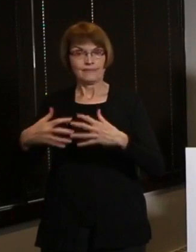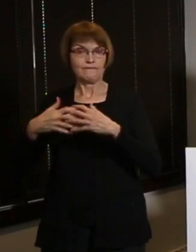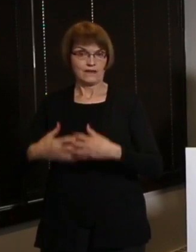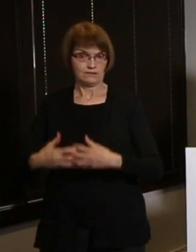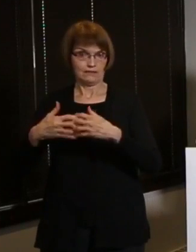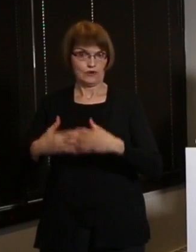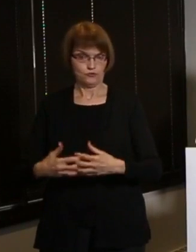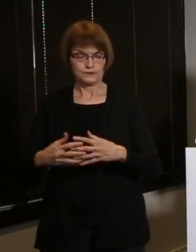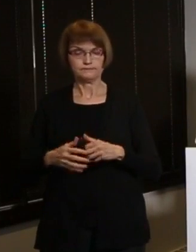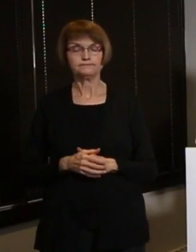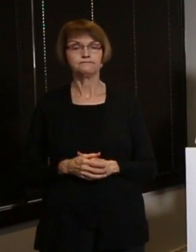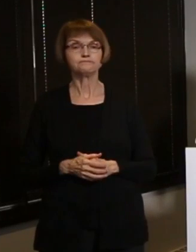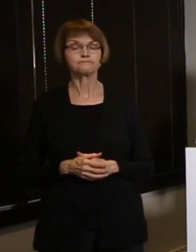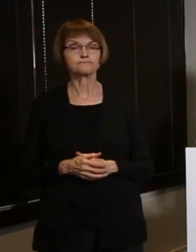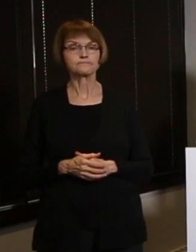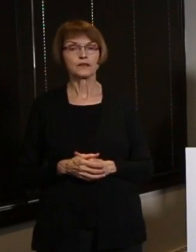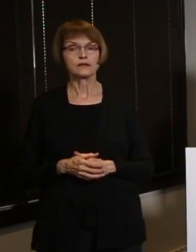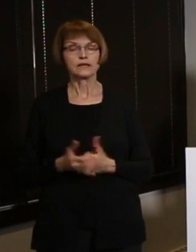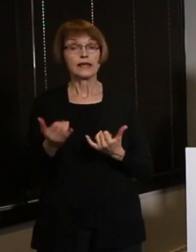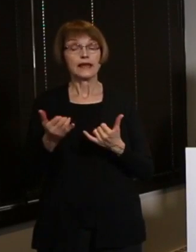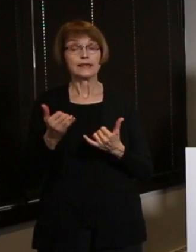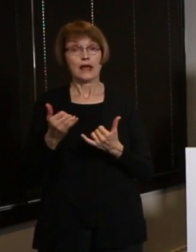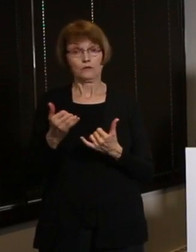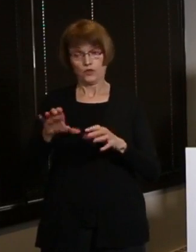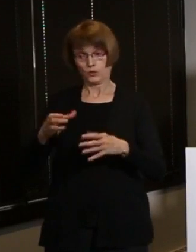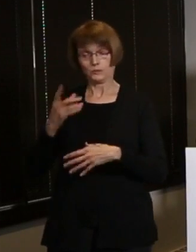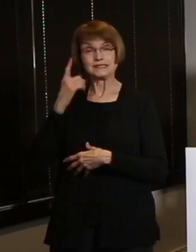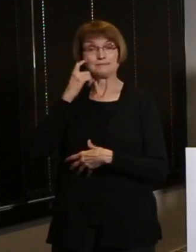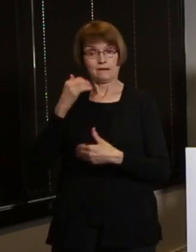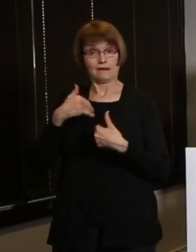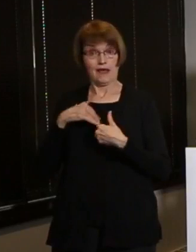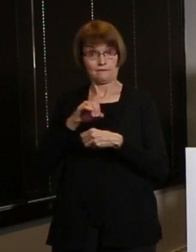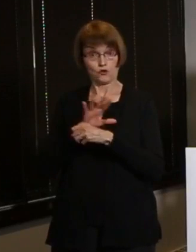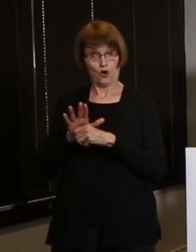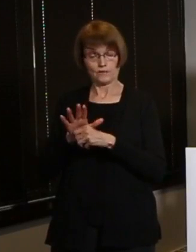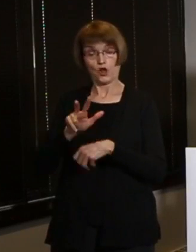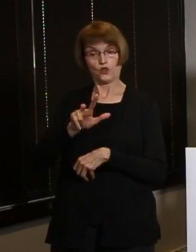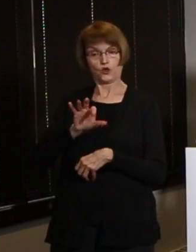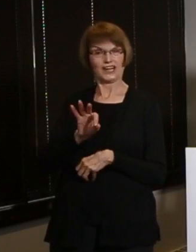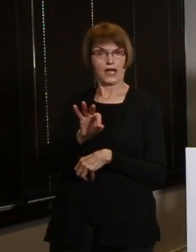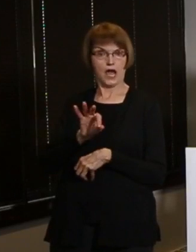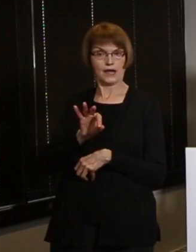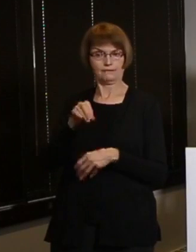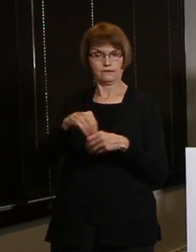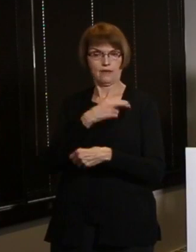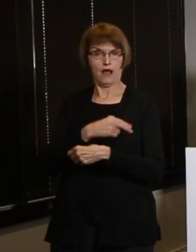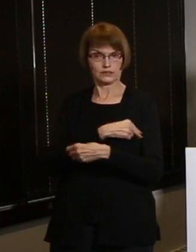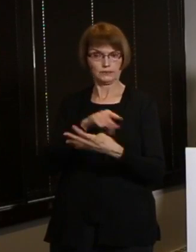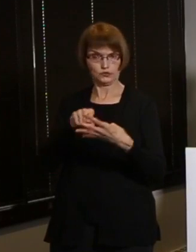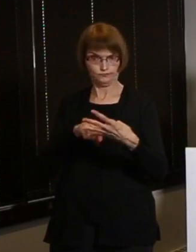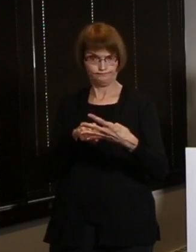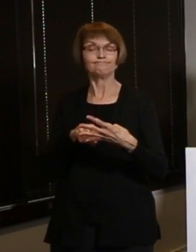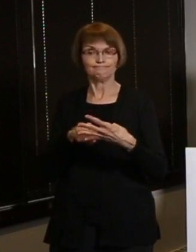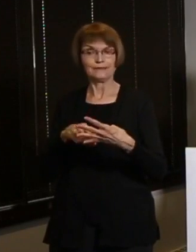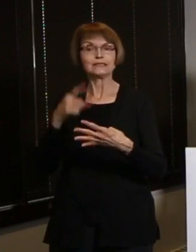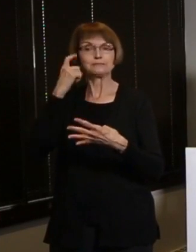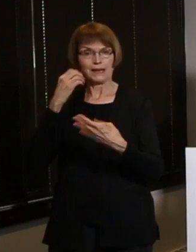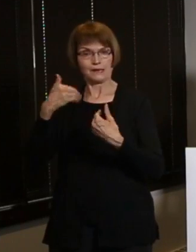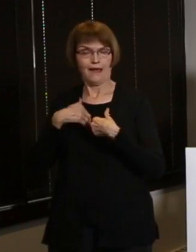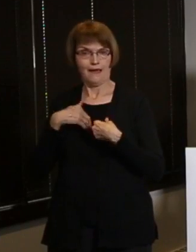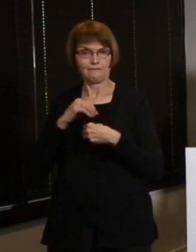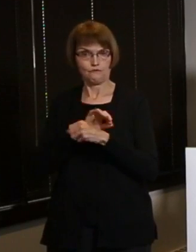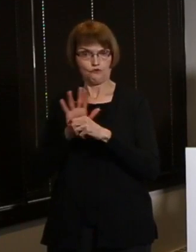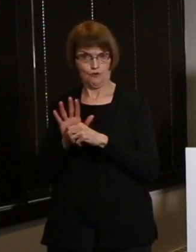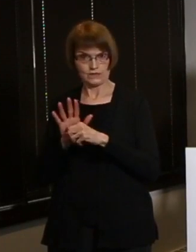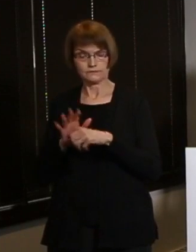today. Looking at our suspected COVID patients, we have 39 patients hospitalized today with suspected COVID.